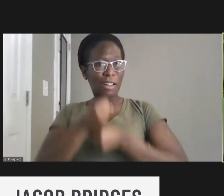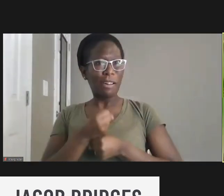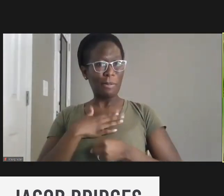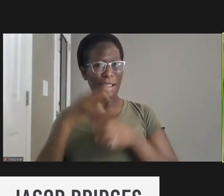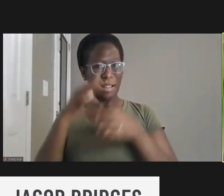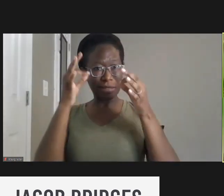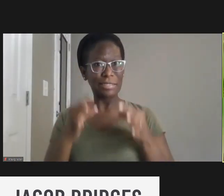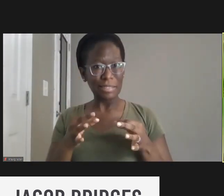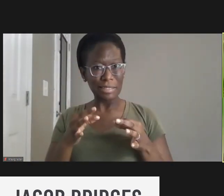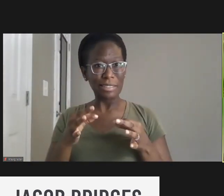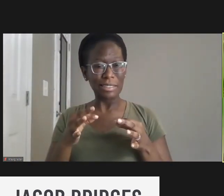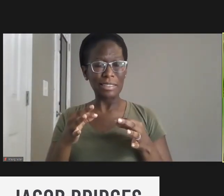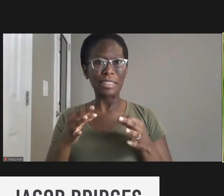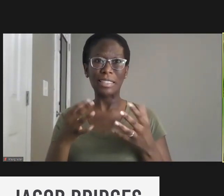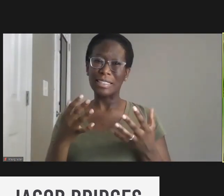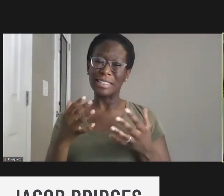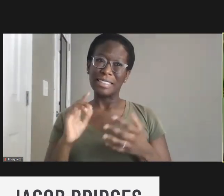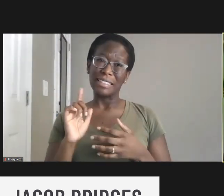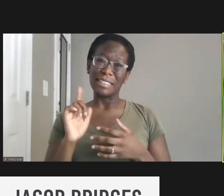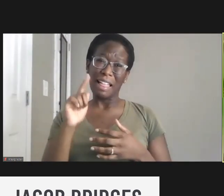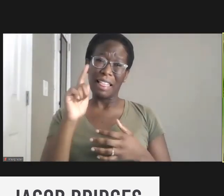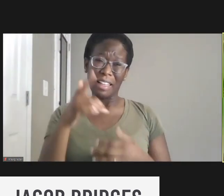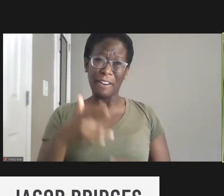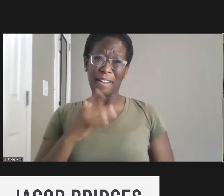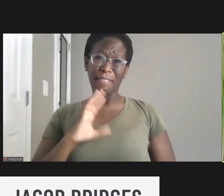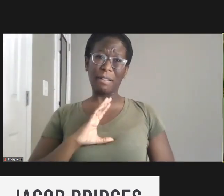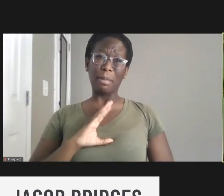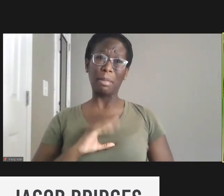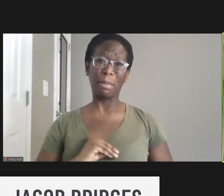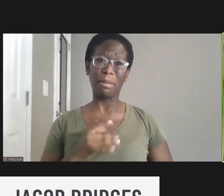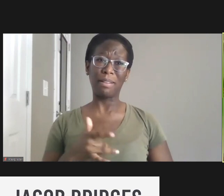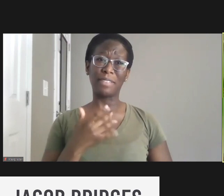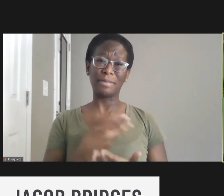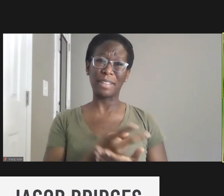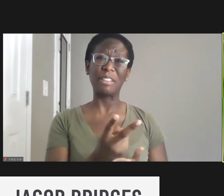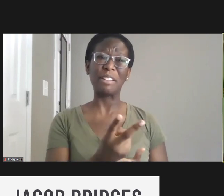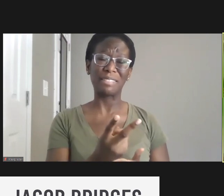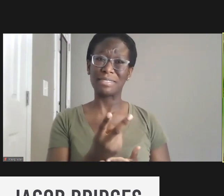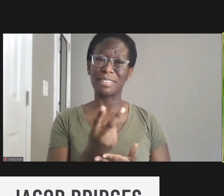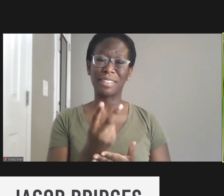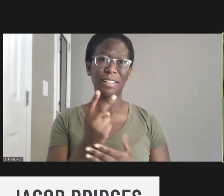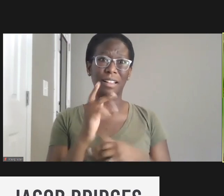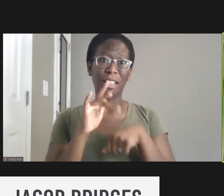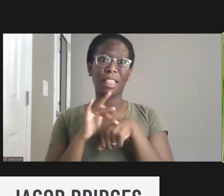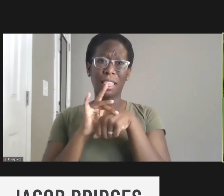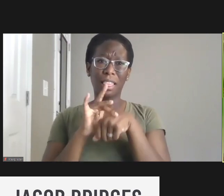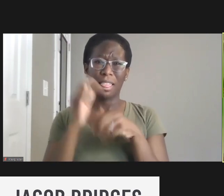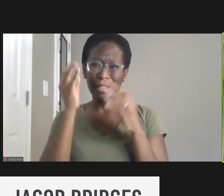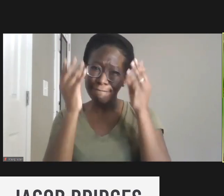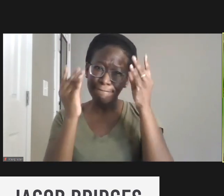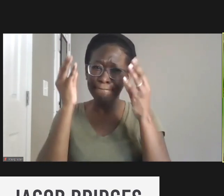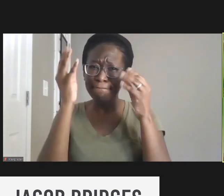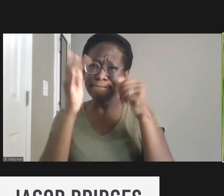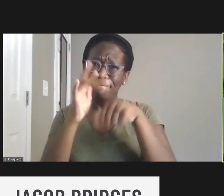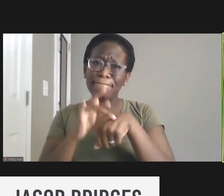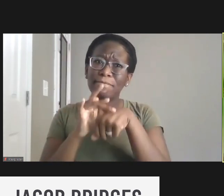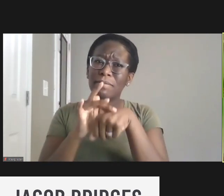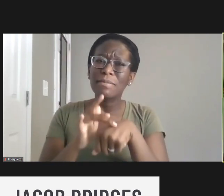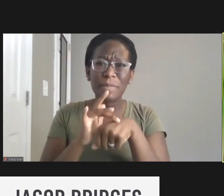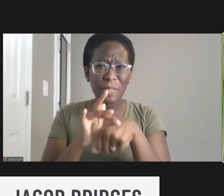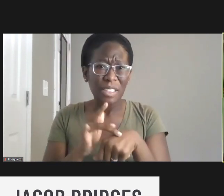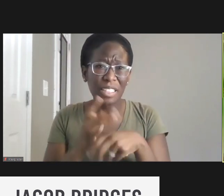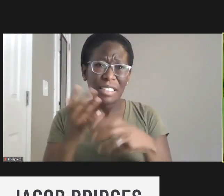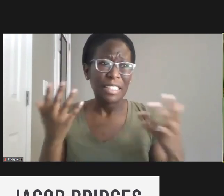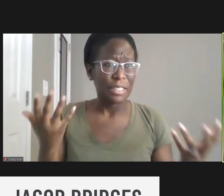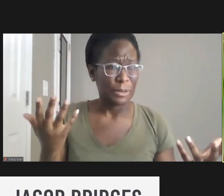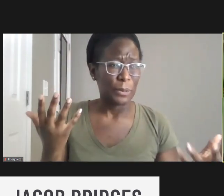dissipated into feeling like a failure. And all I could think about after making that decision, all that was